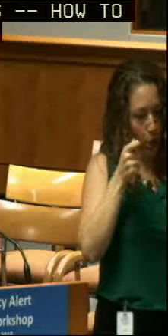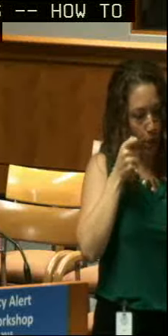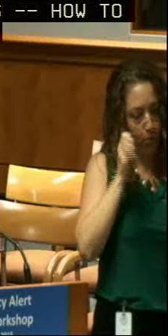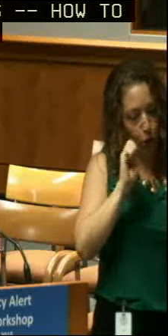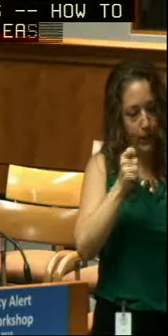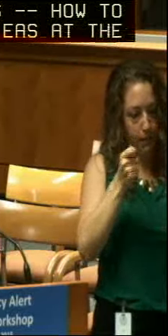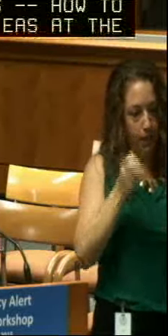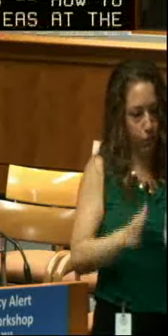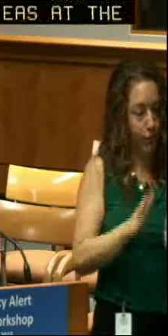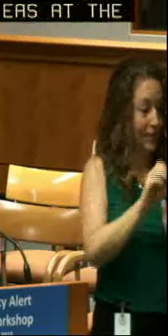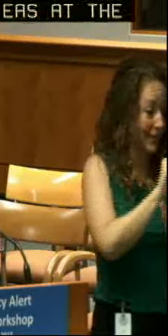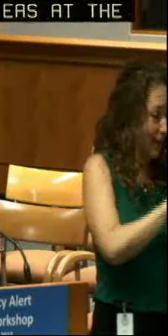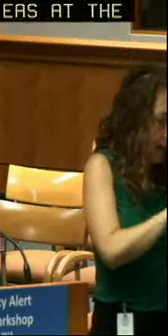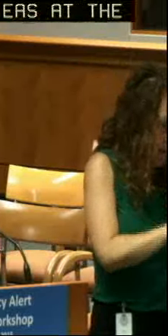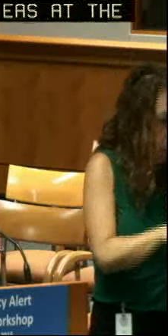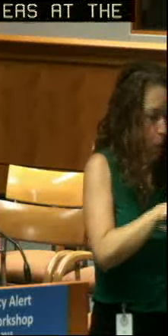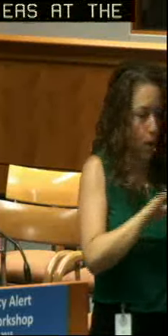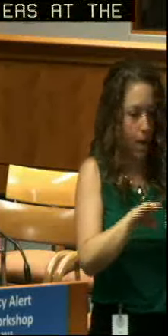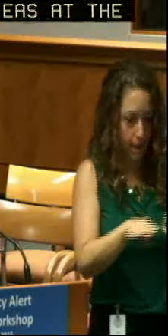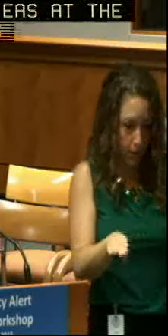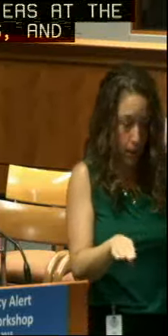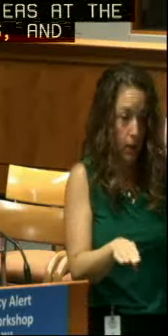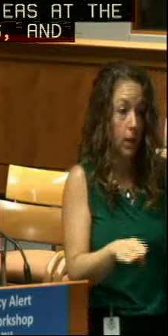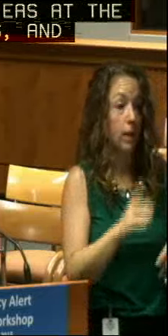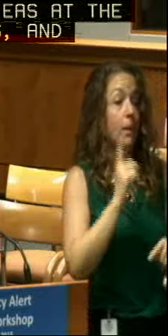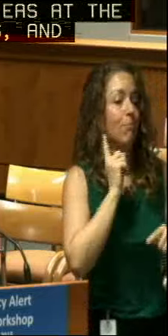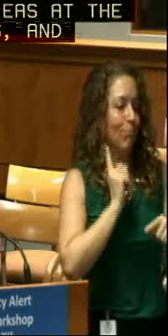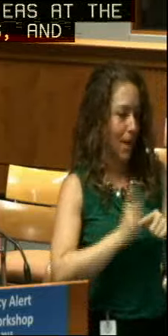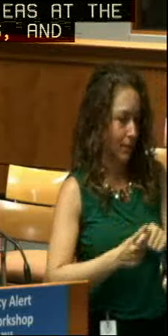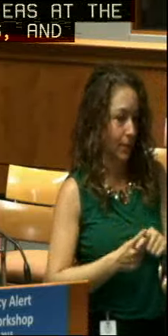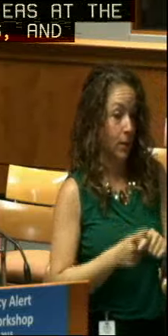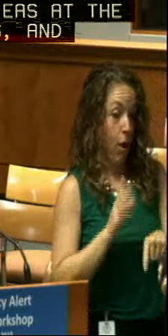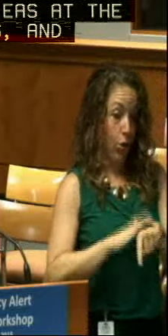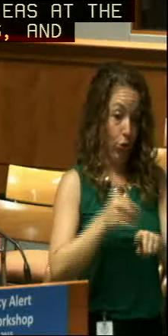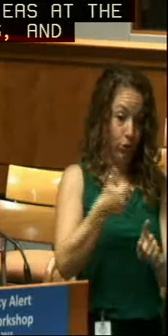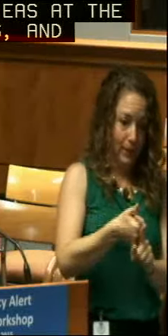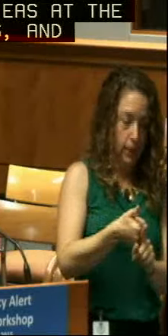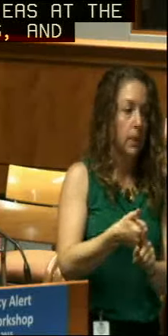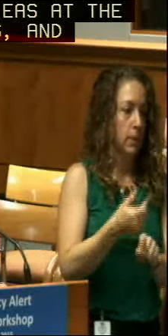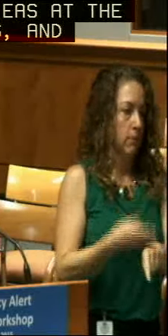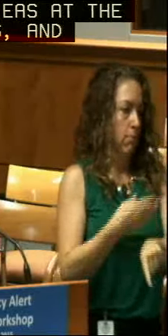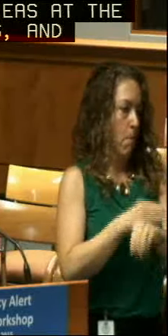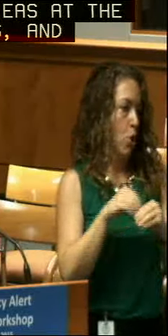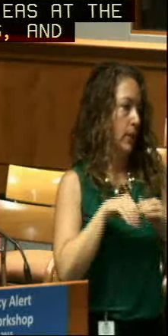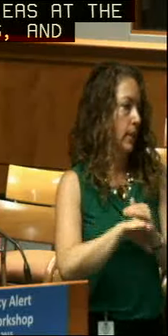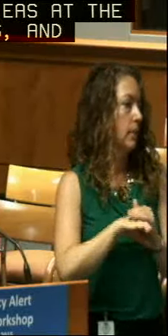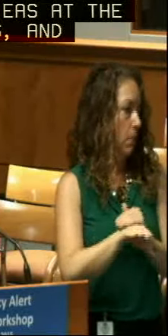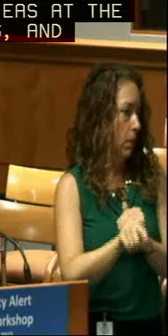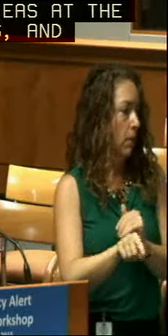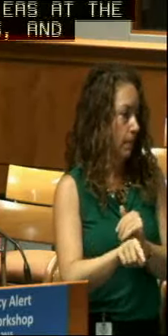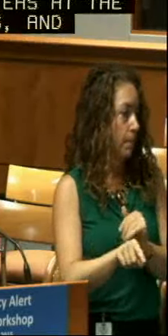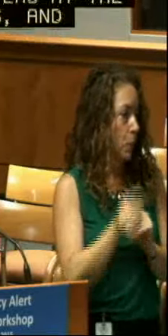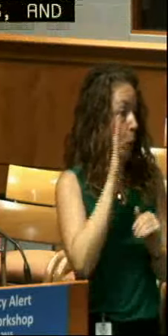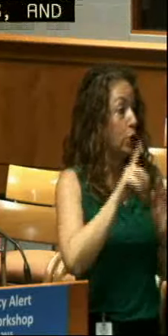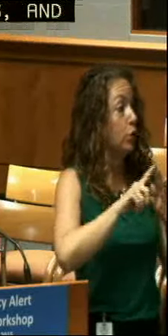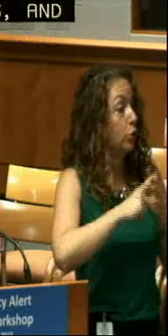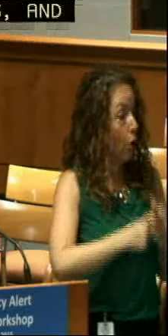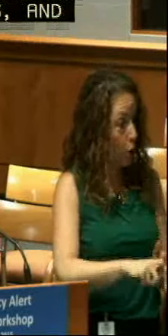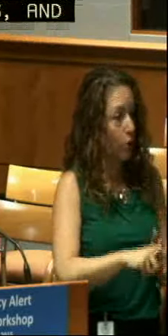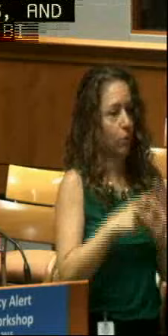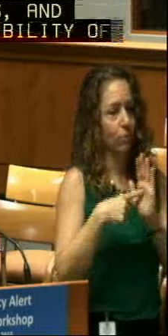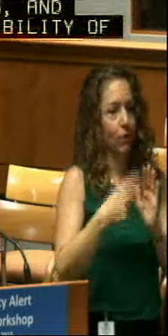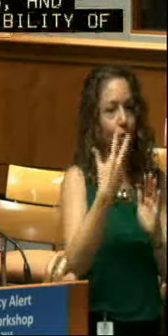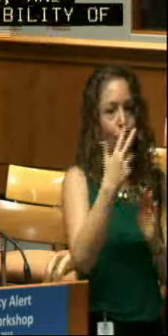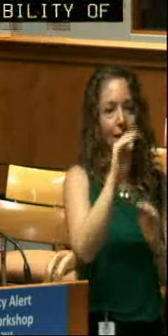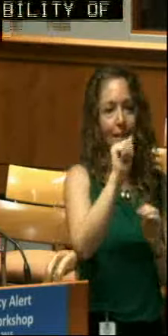and how to improve the accessibility of alerts to people with disabilities. We'll begin with 3 case studies that illustrate how emergency alerting in